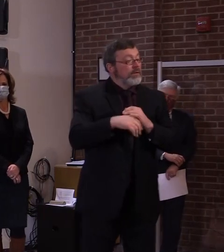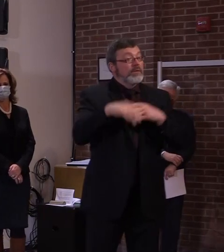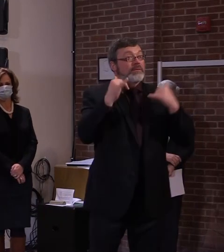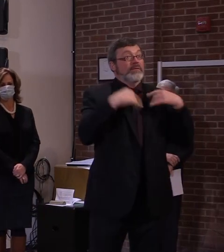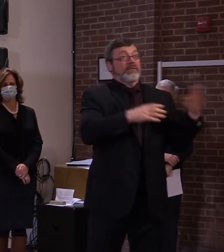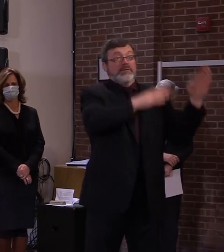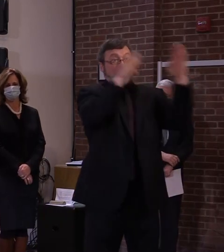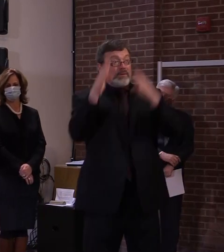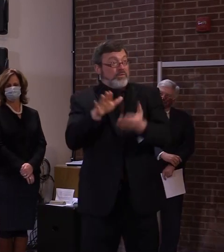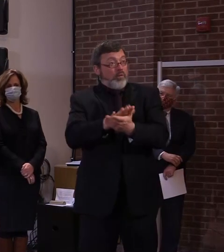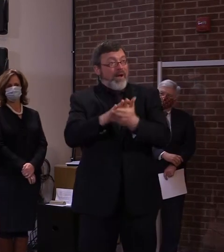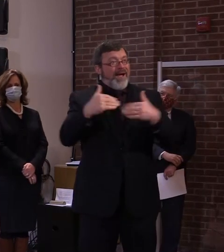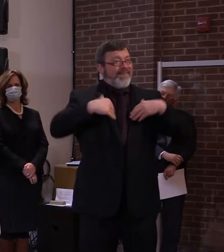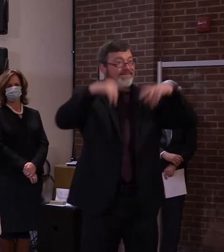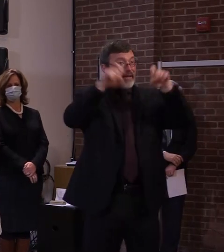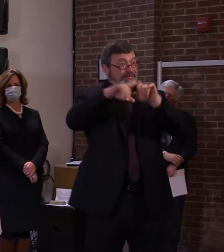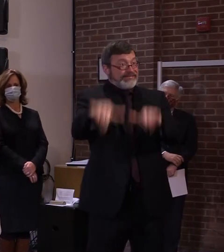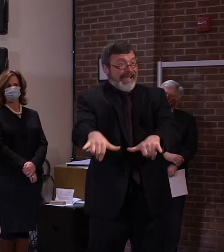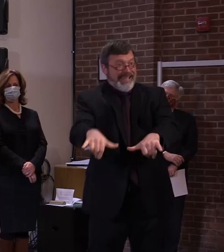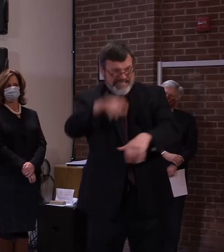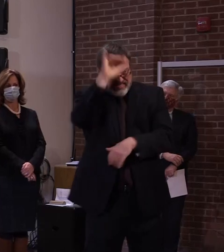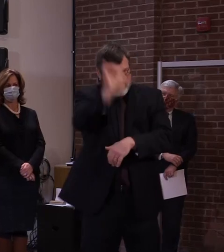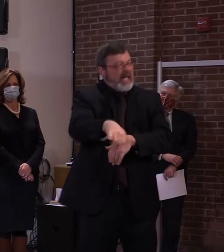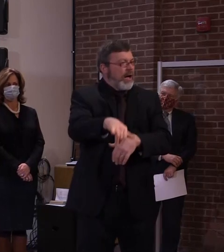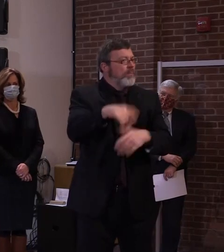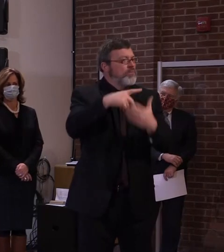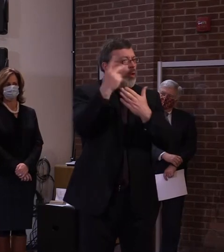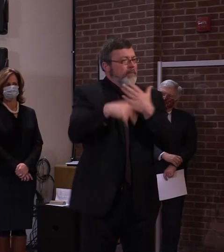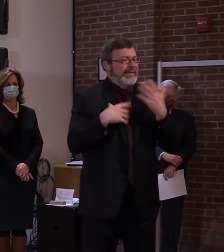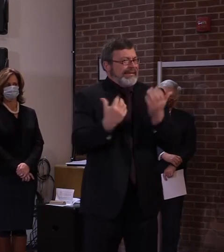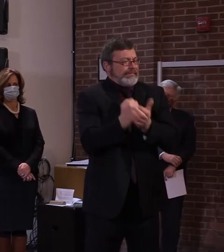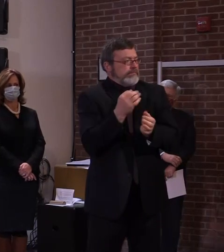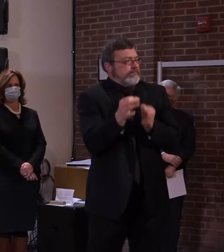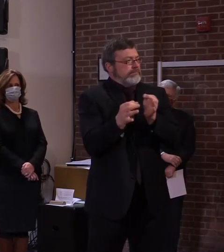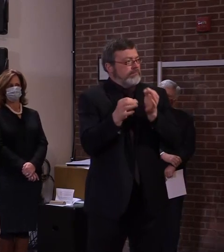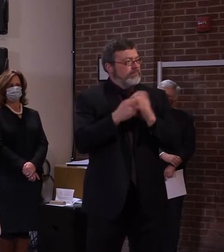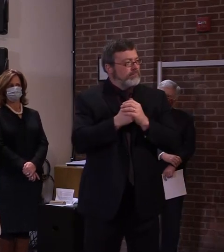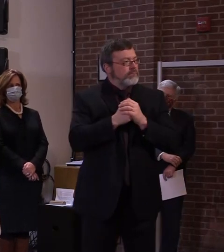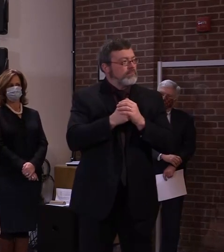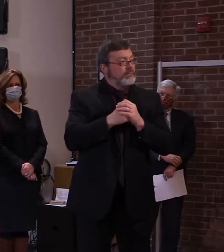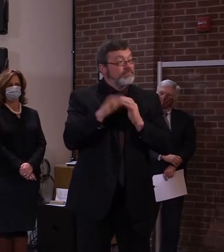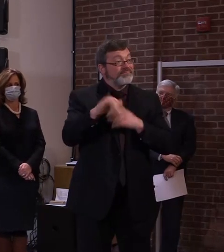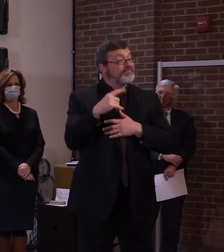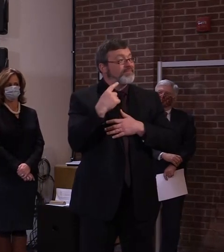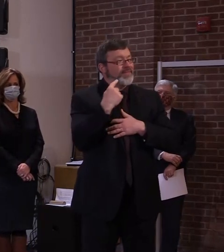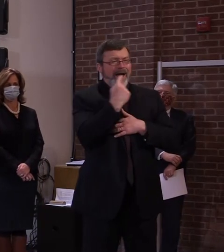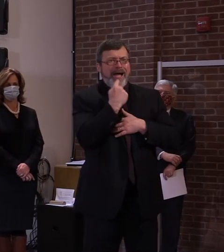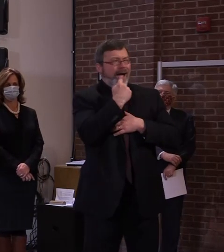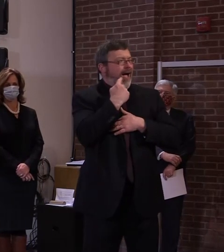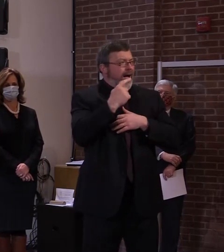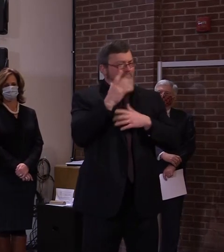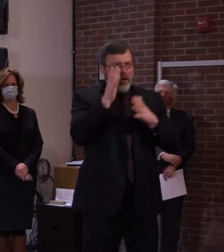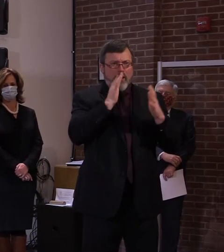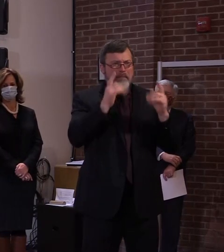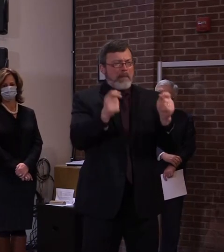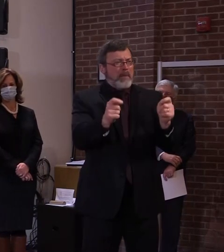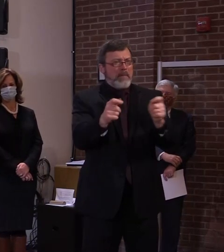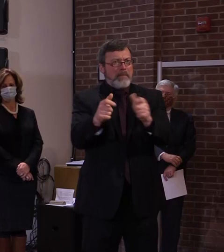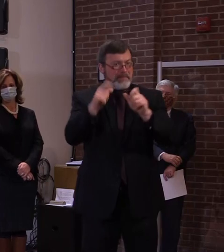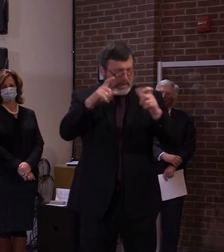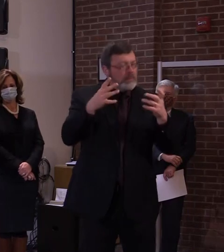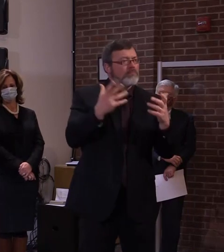schools conducted the largest number of antigen screening tests since the program began in October. Last week, our schools did just